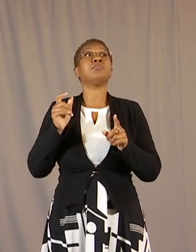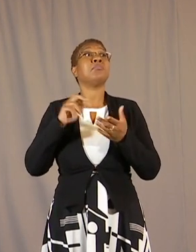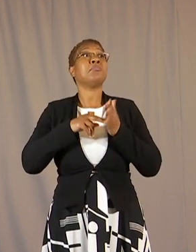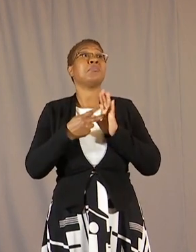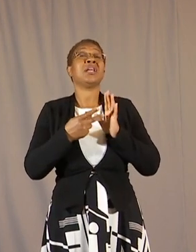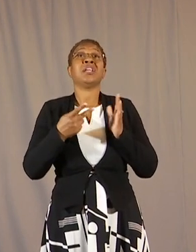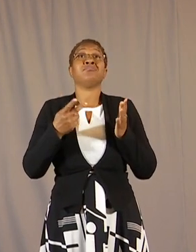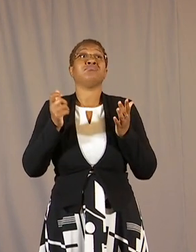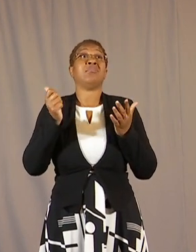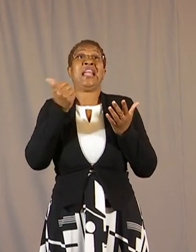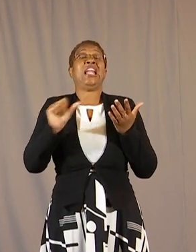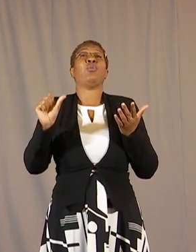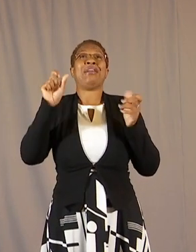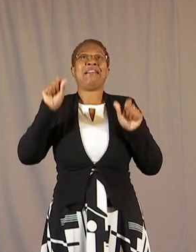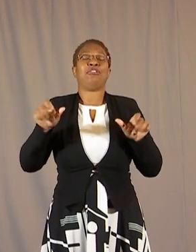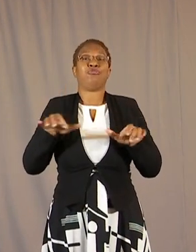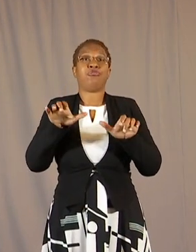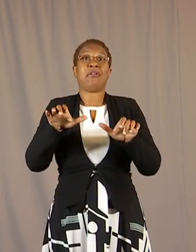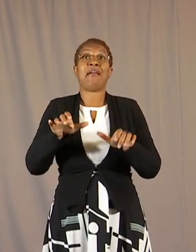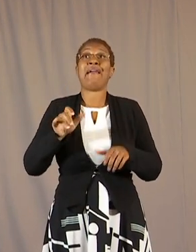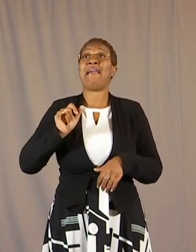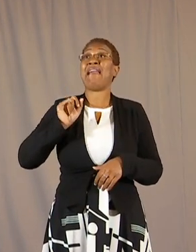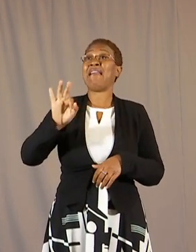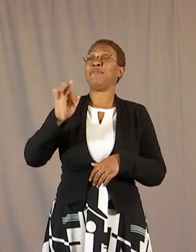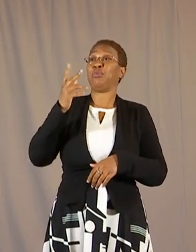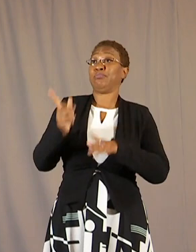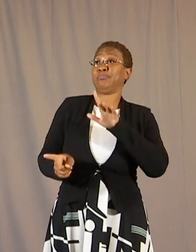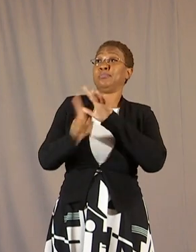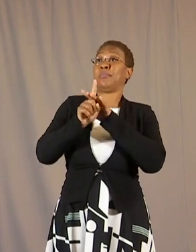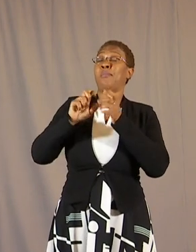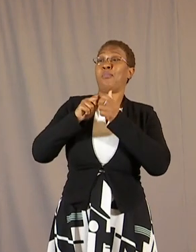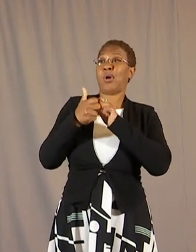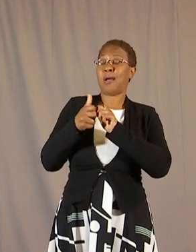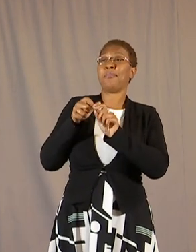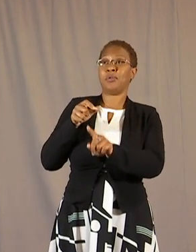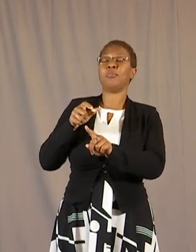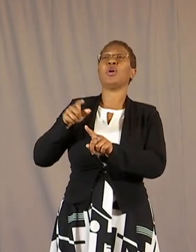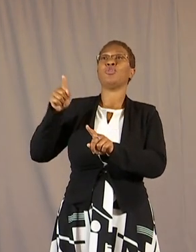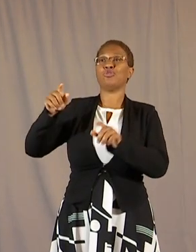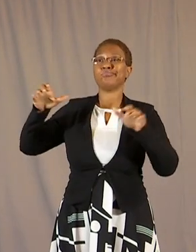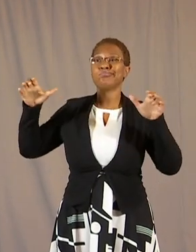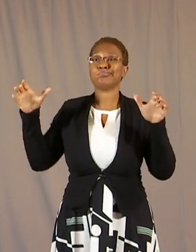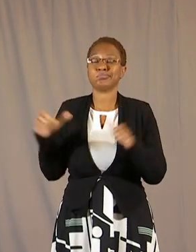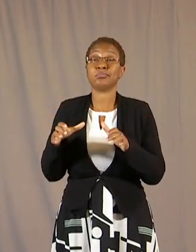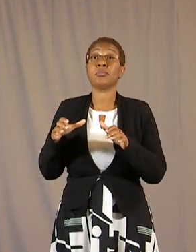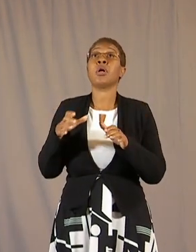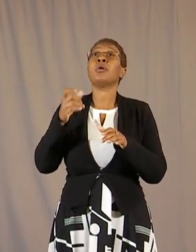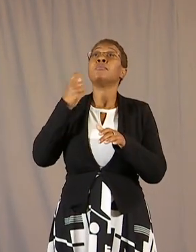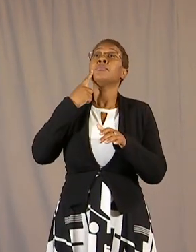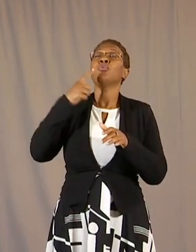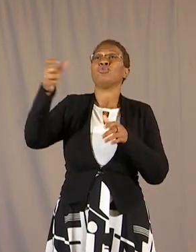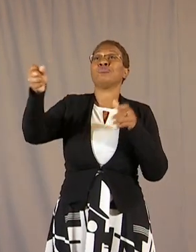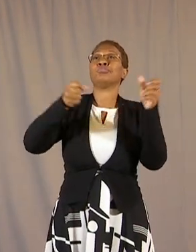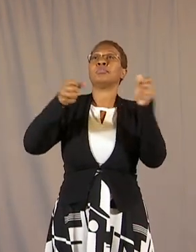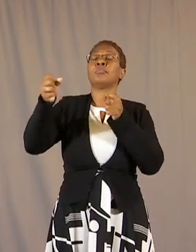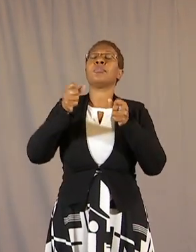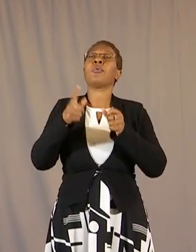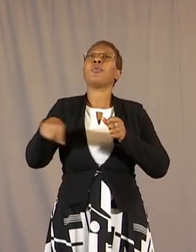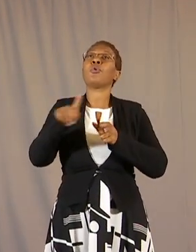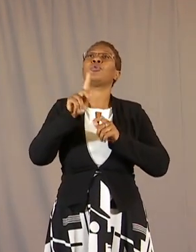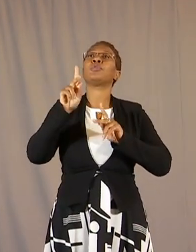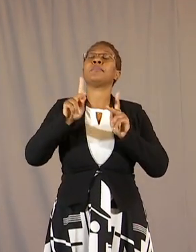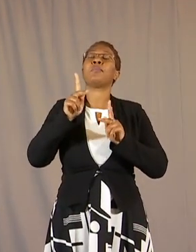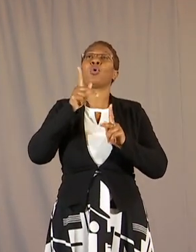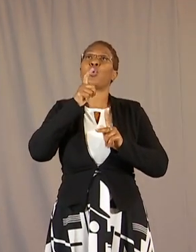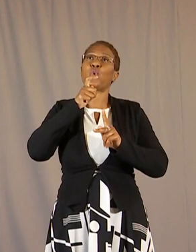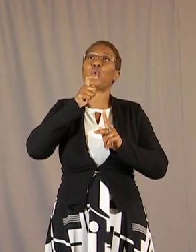a specific problem you're focused on. And that is pulling stakeholders together to have